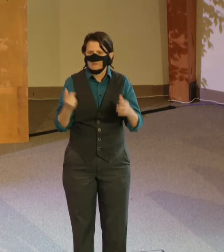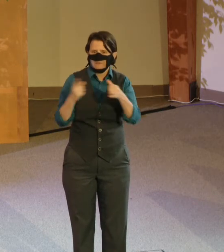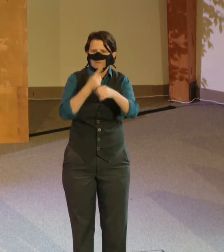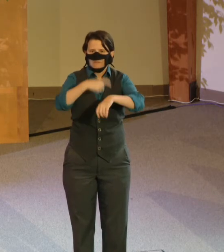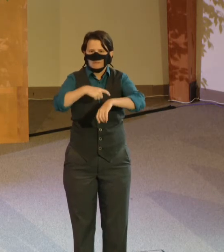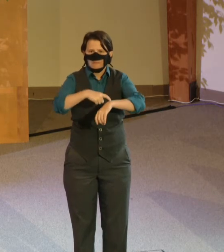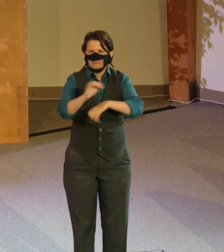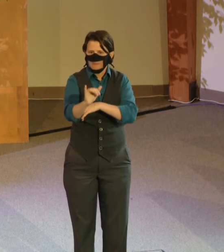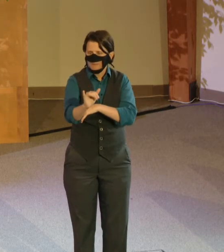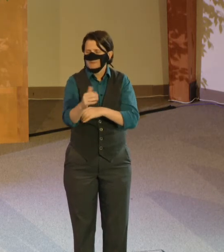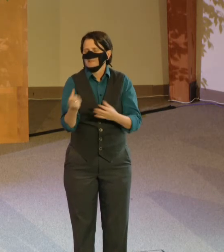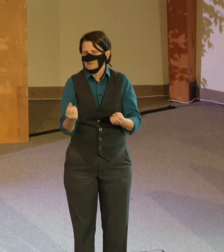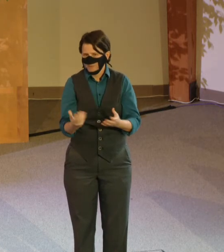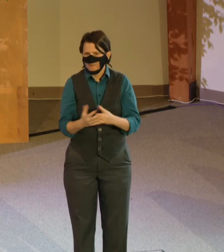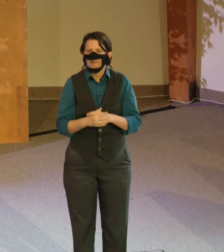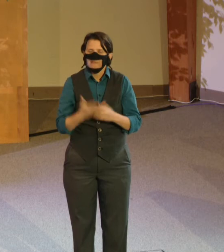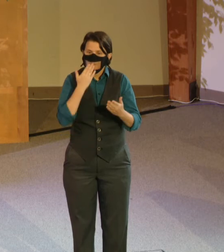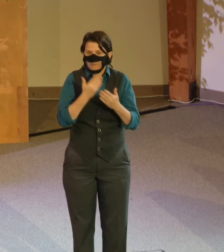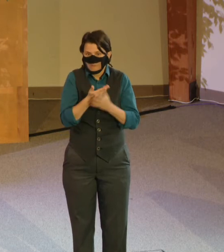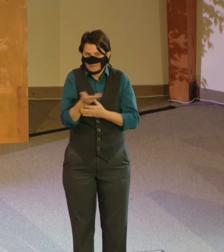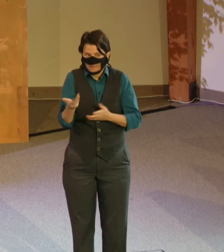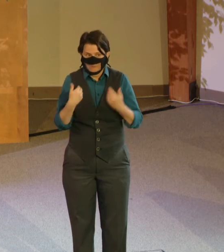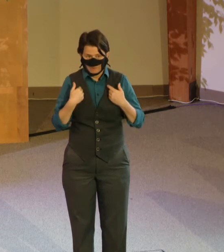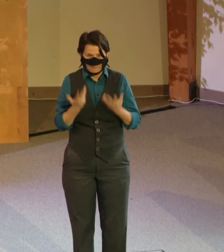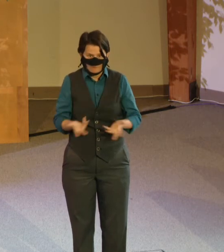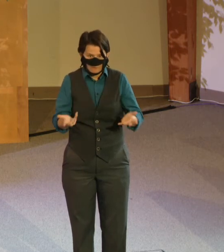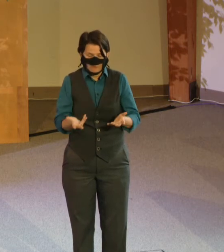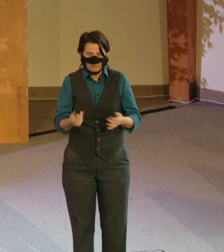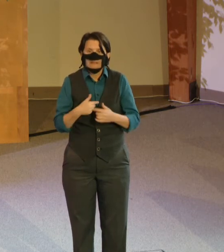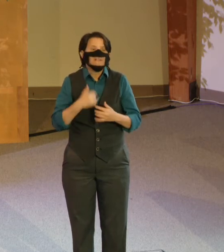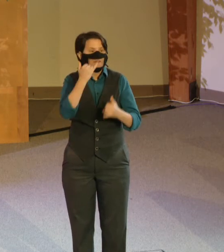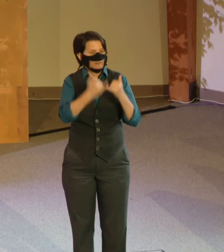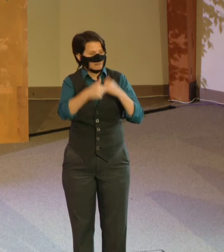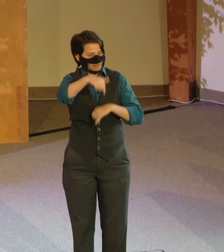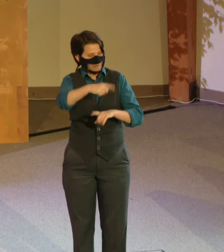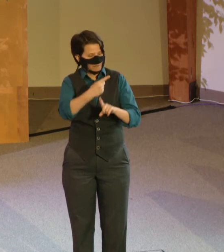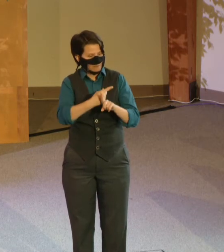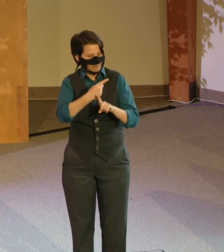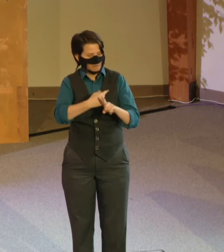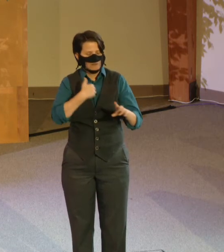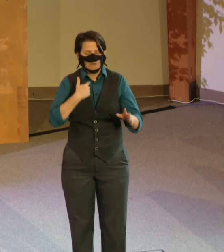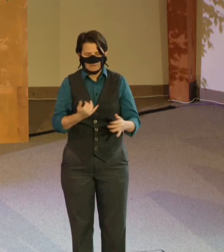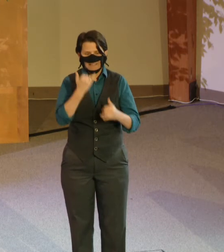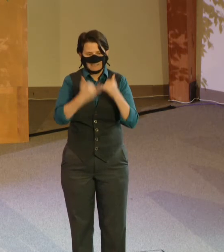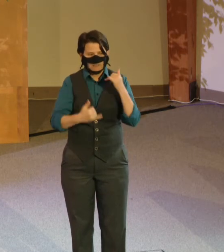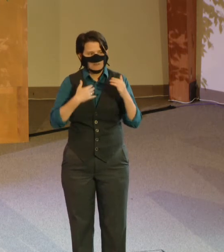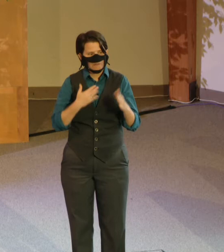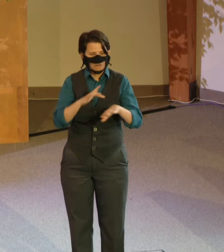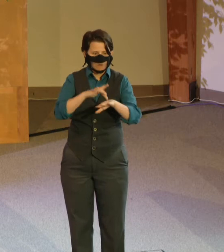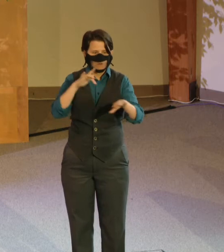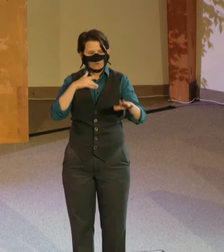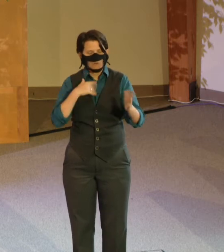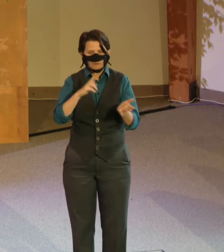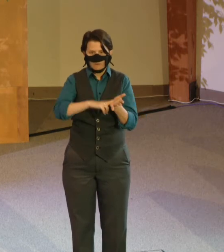win-win. The last piece is, the end of this month, in a few days, is the end of the early bird. And